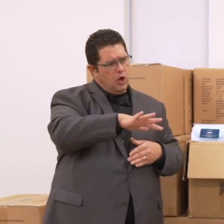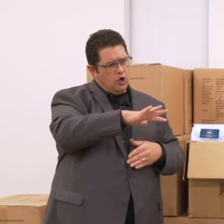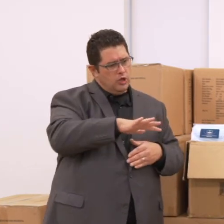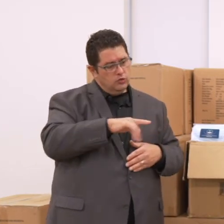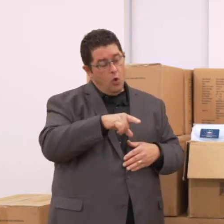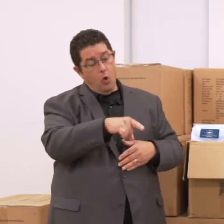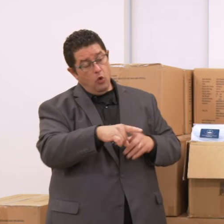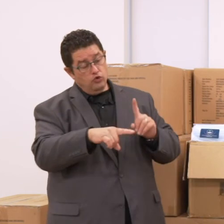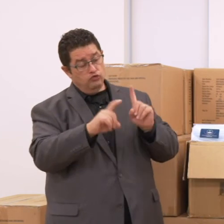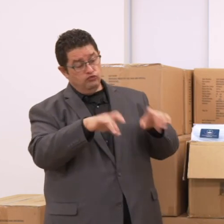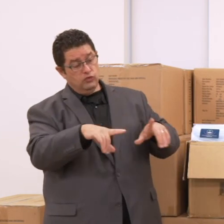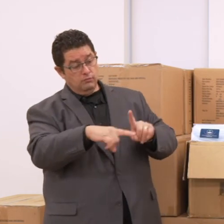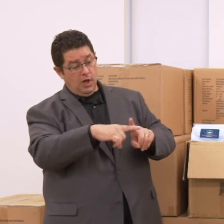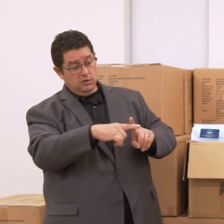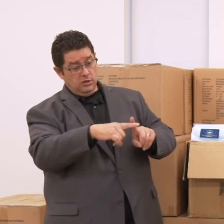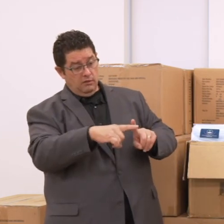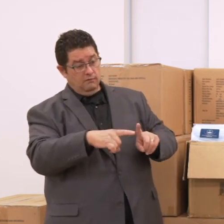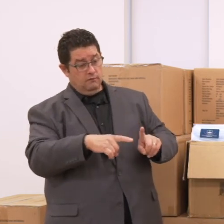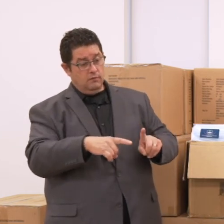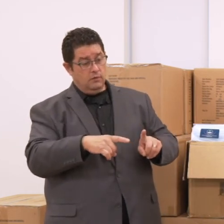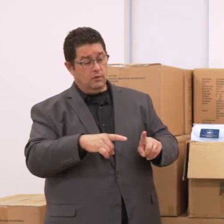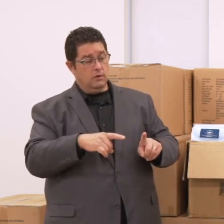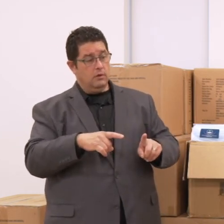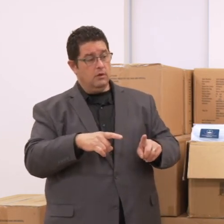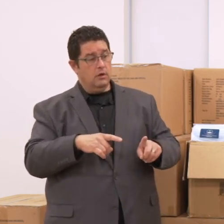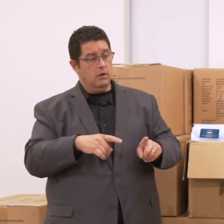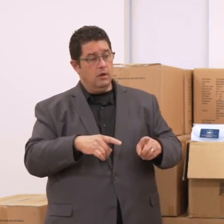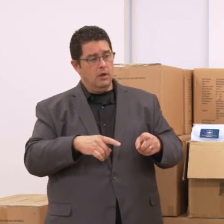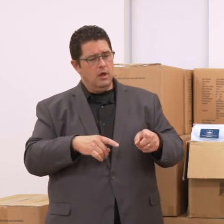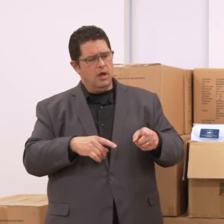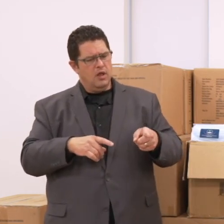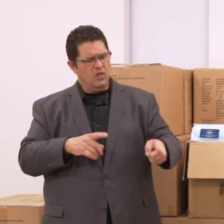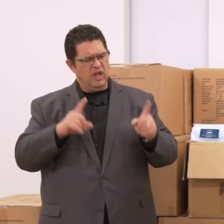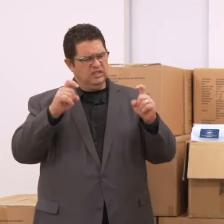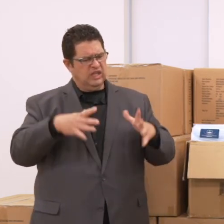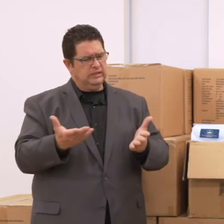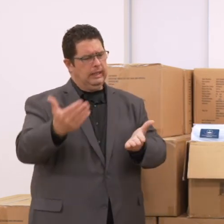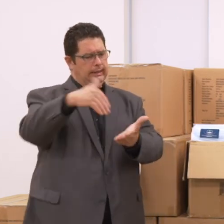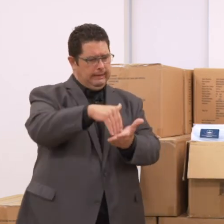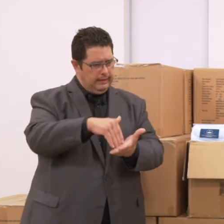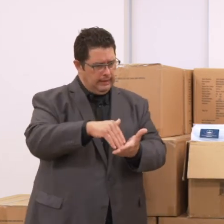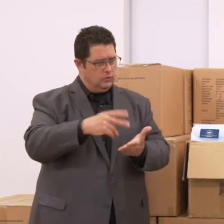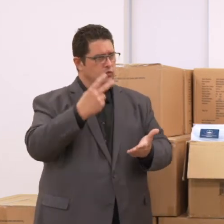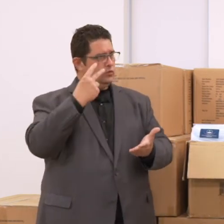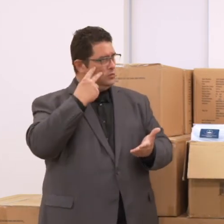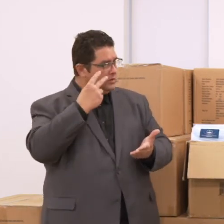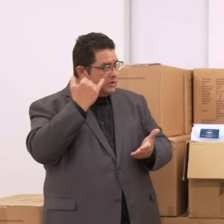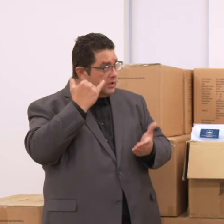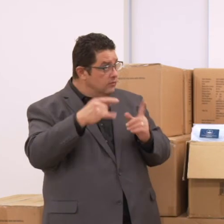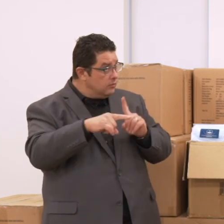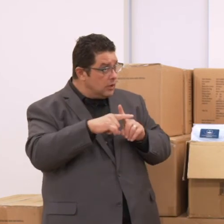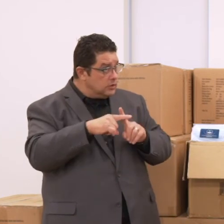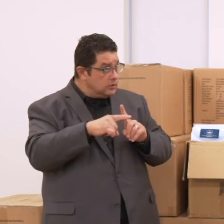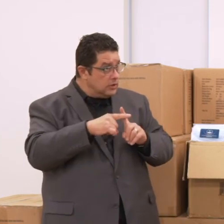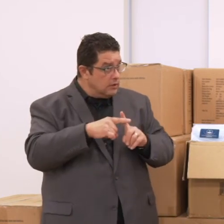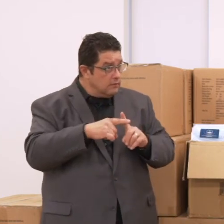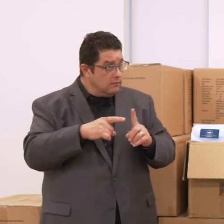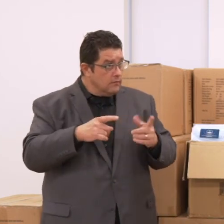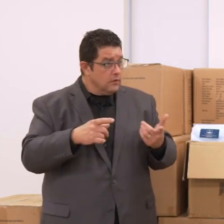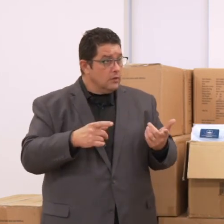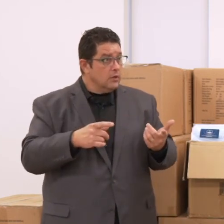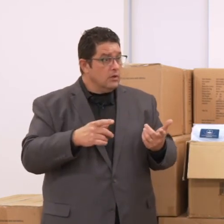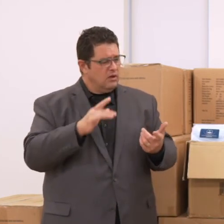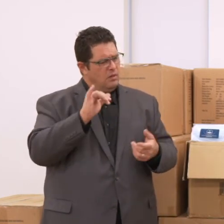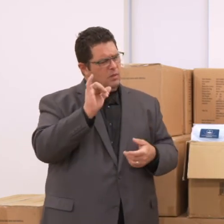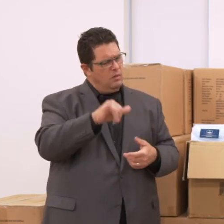test positive for coronavirus. They used to test again to see if that person is still testing for coronavirus positively.